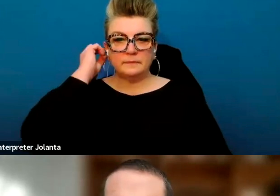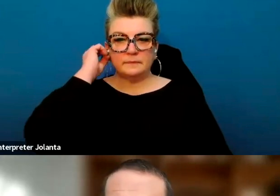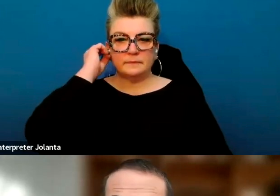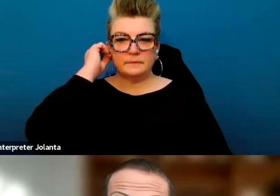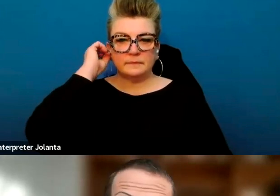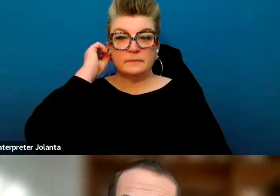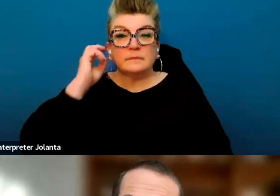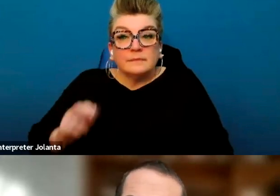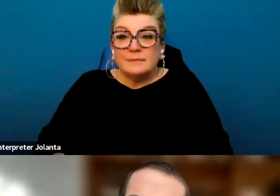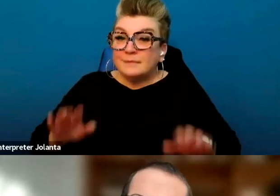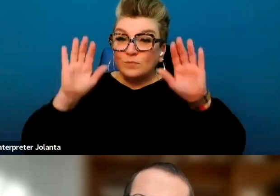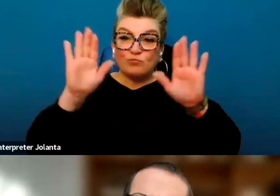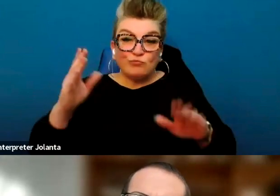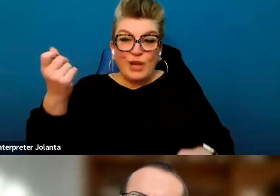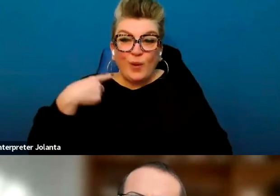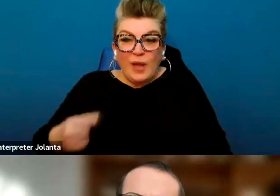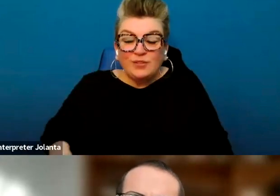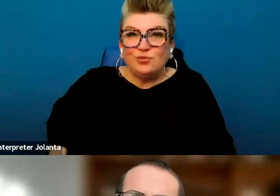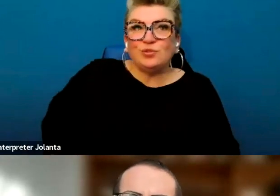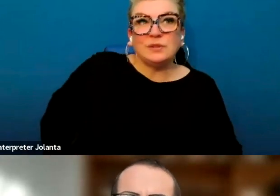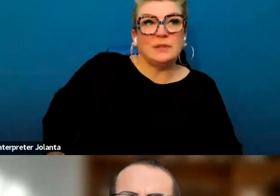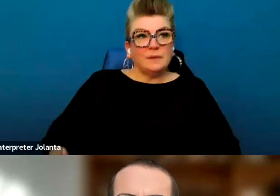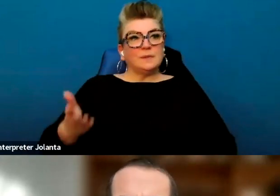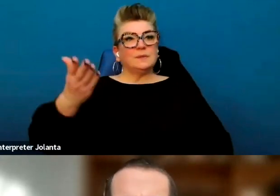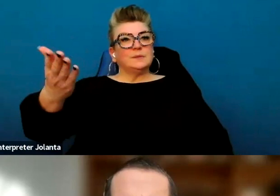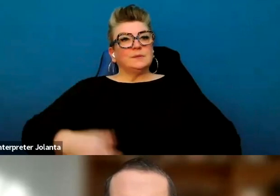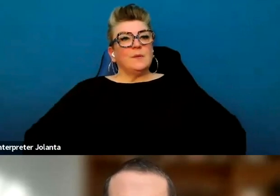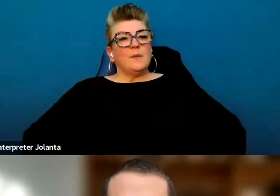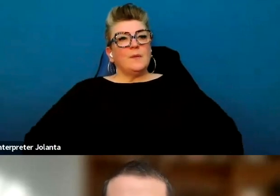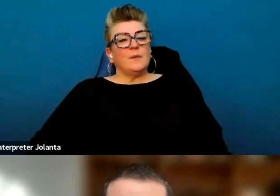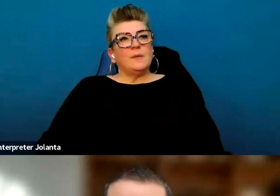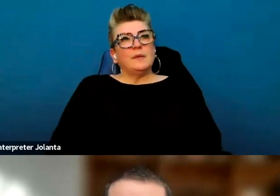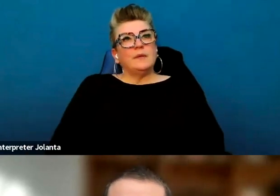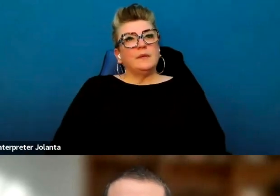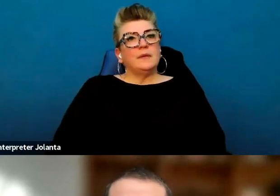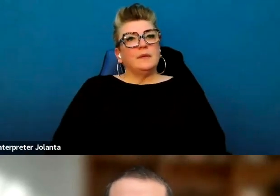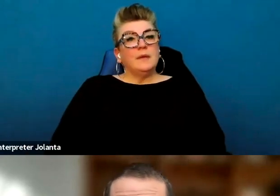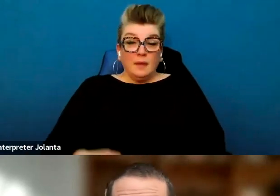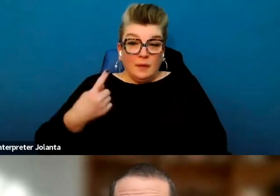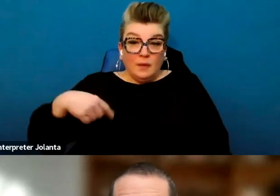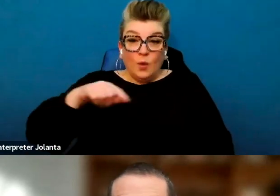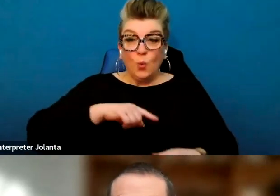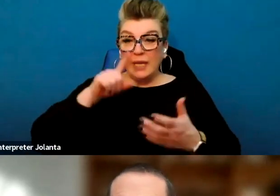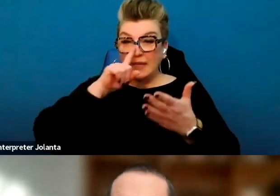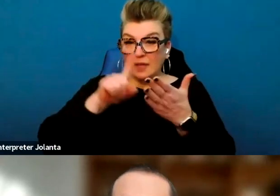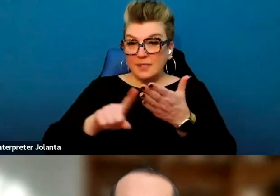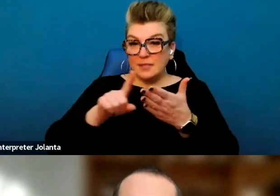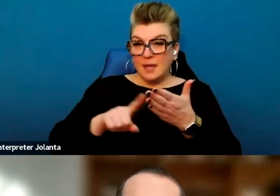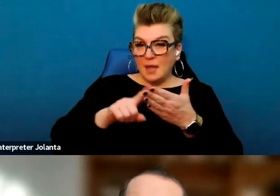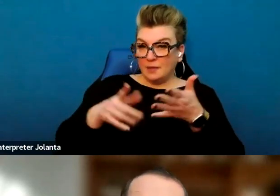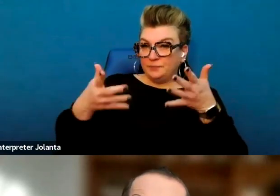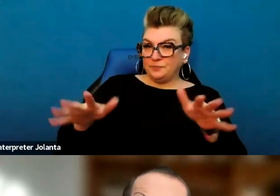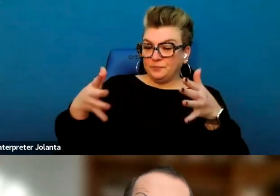Yeah. Yeah, that's a great question. So we have done a study